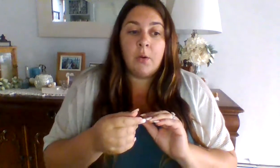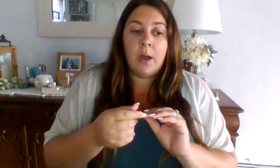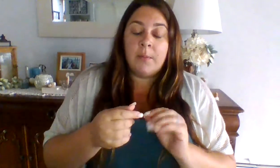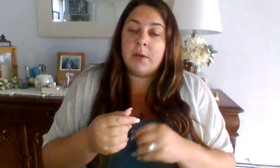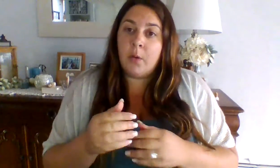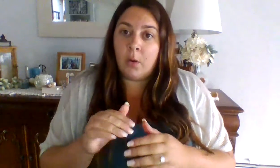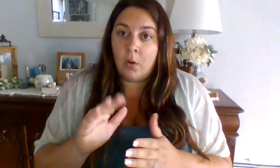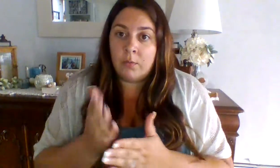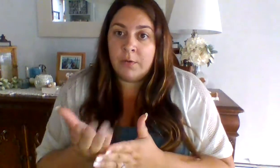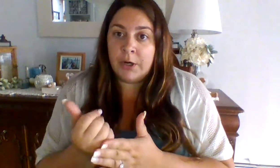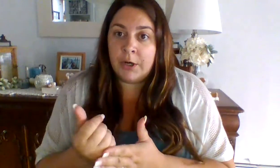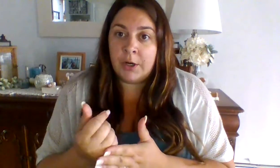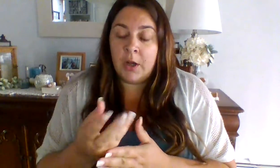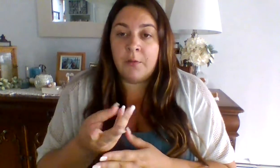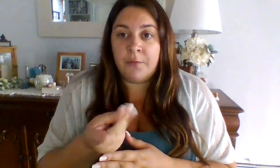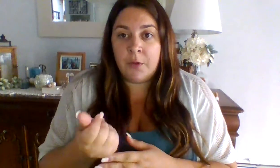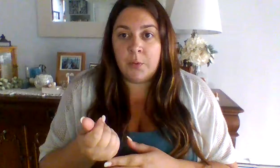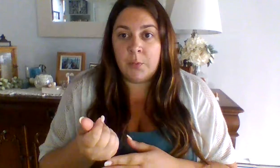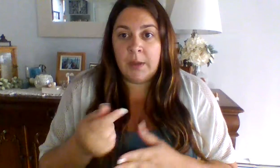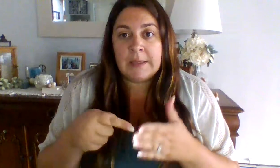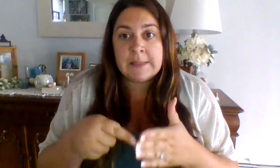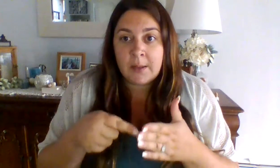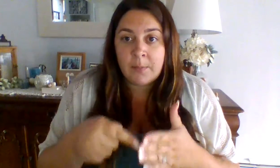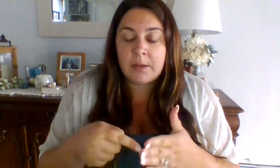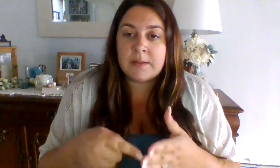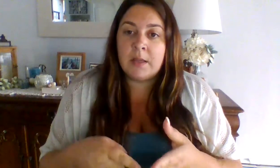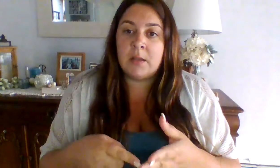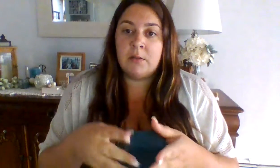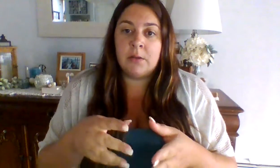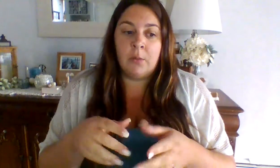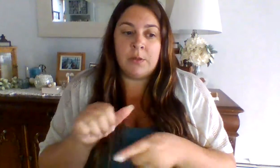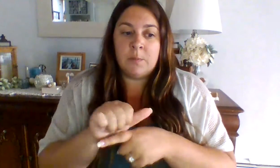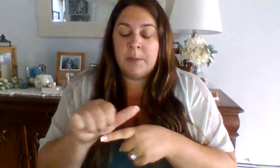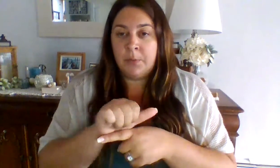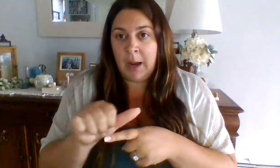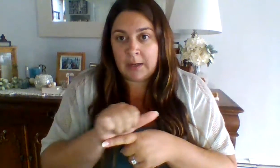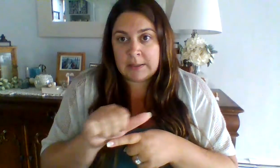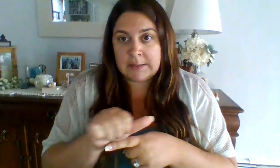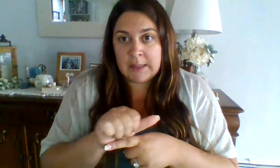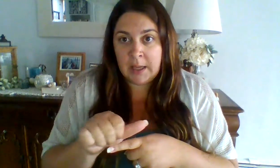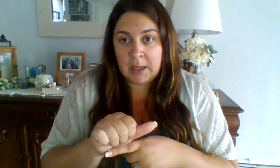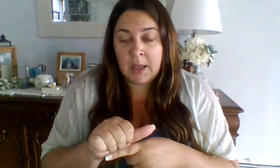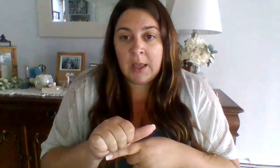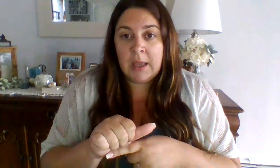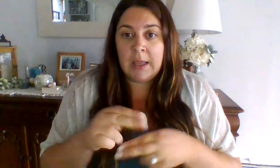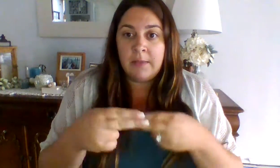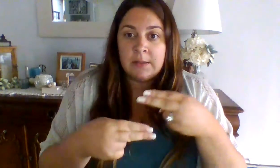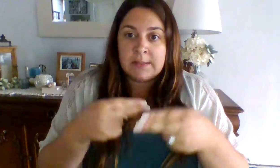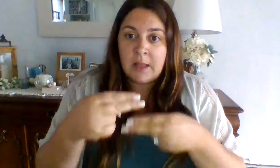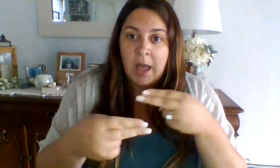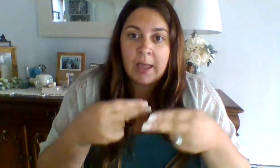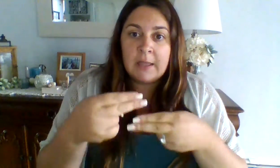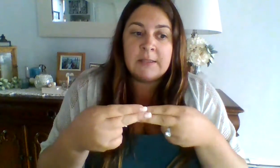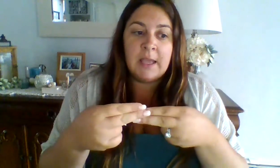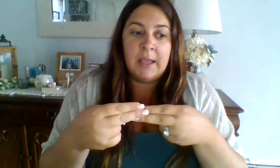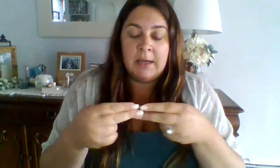I'm going to go over a few examples and then you're going to be practicing in the slides and in